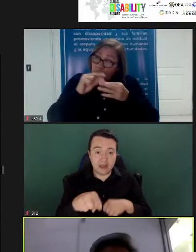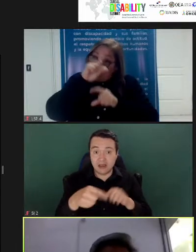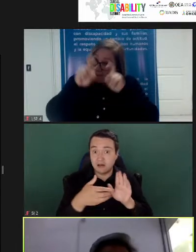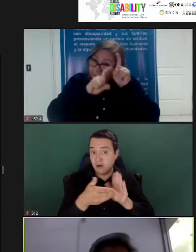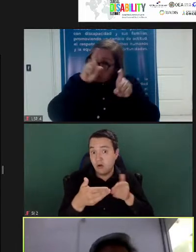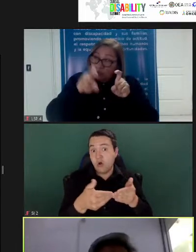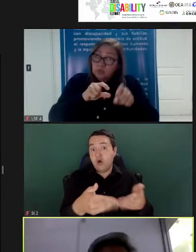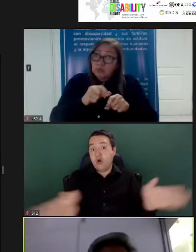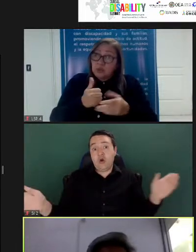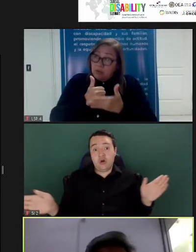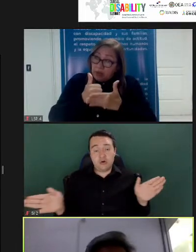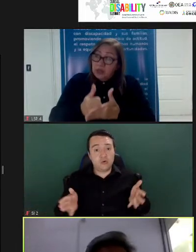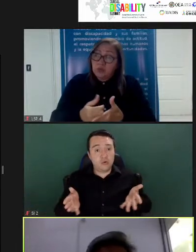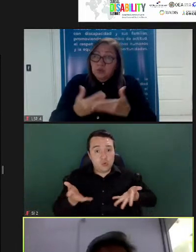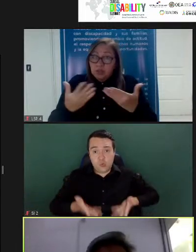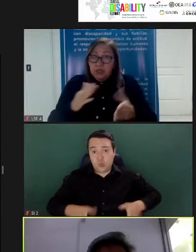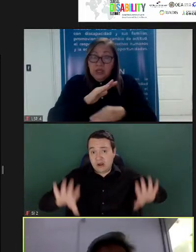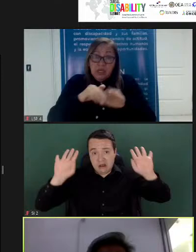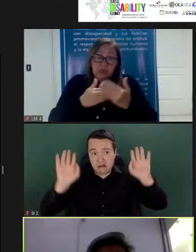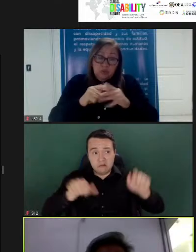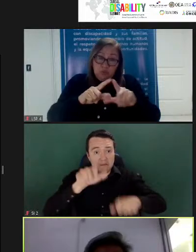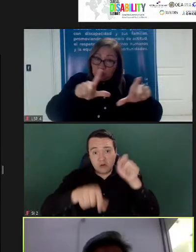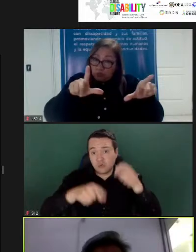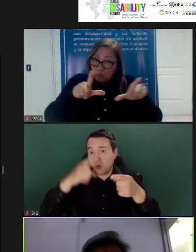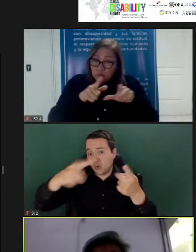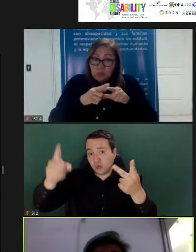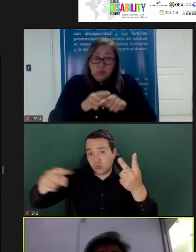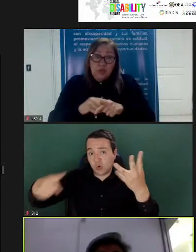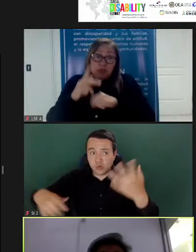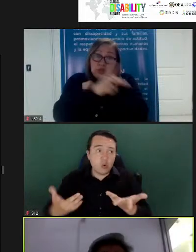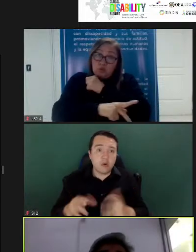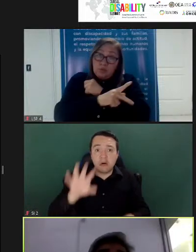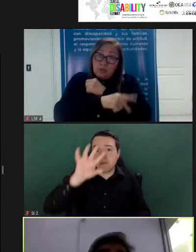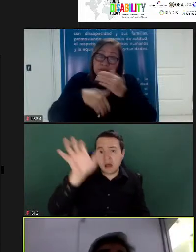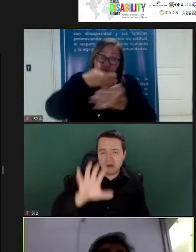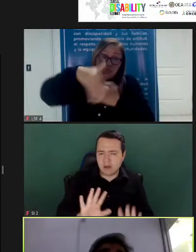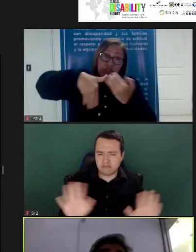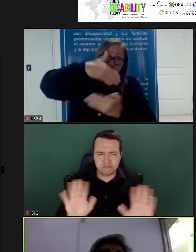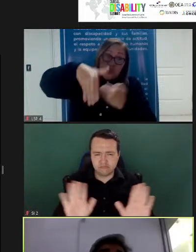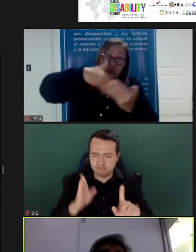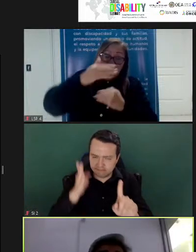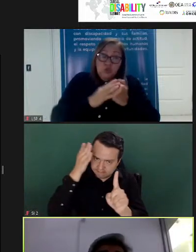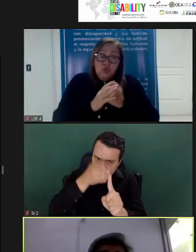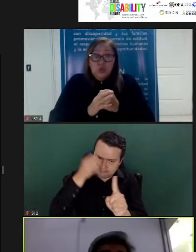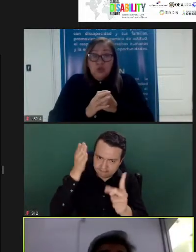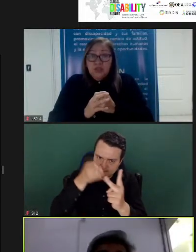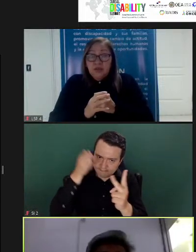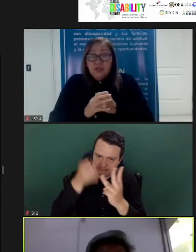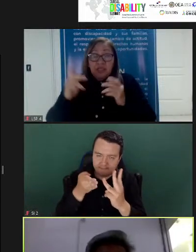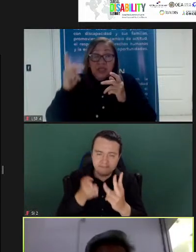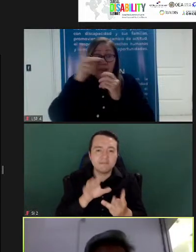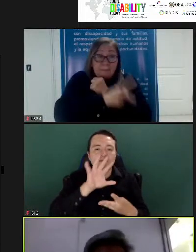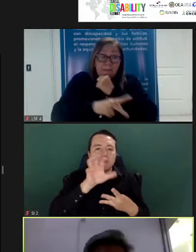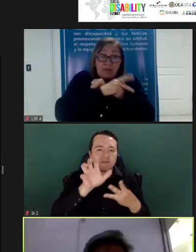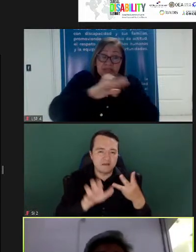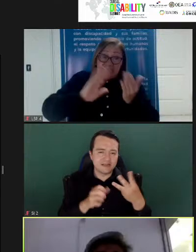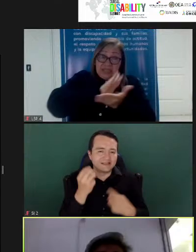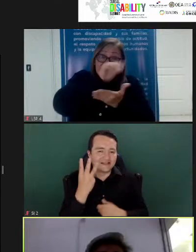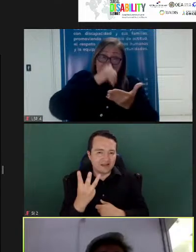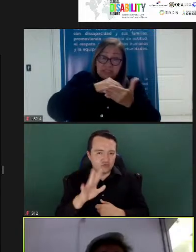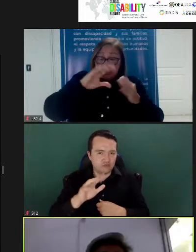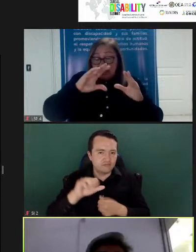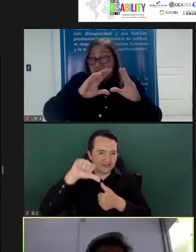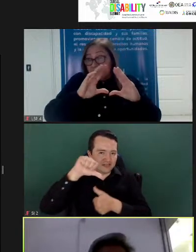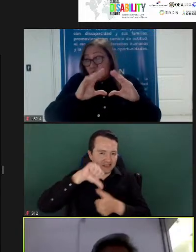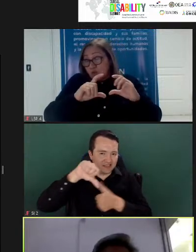survey is not open for the other countries in latin america but it focuses on these